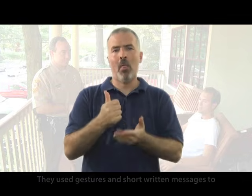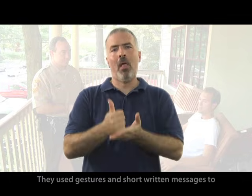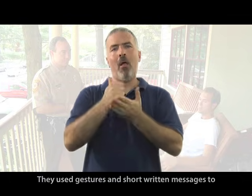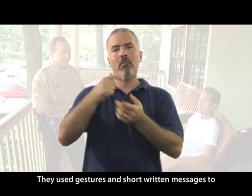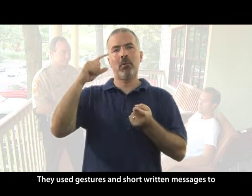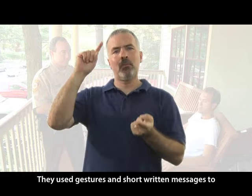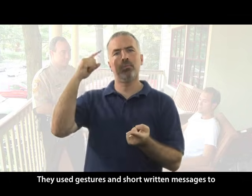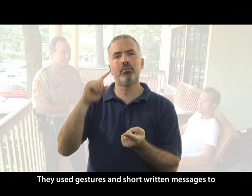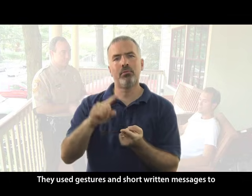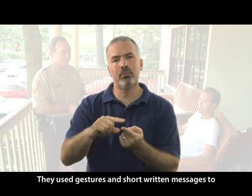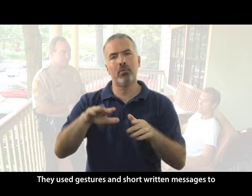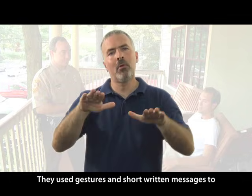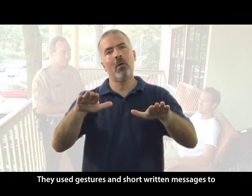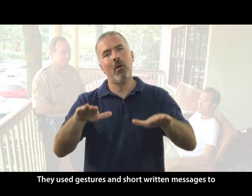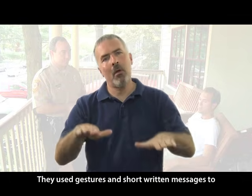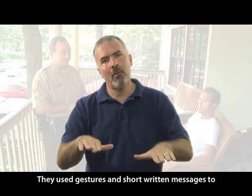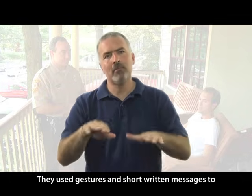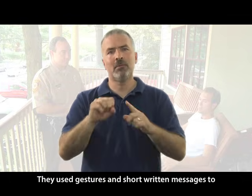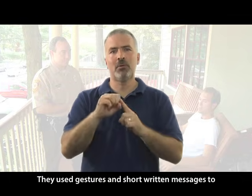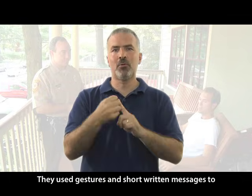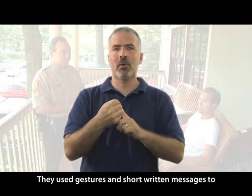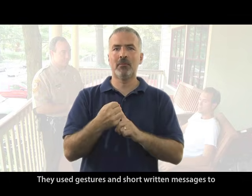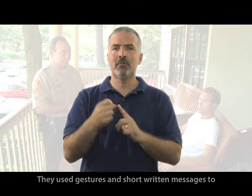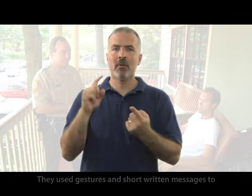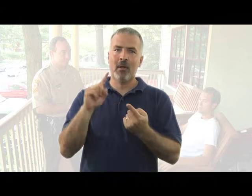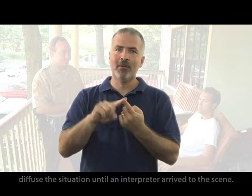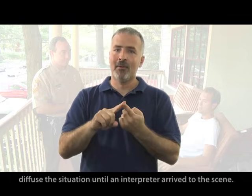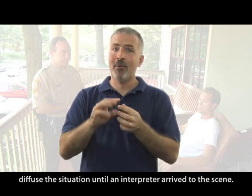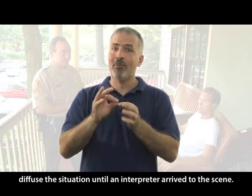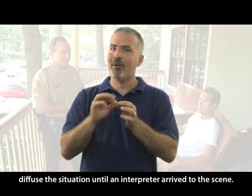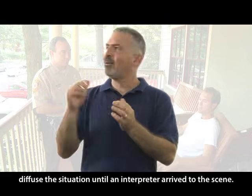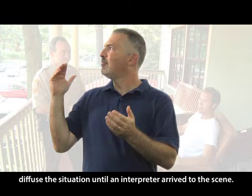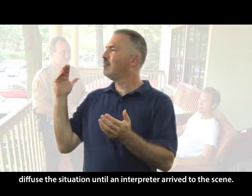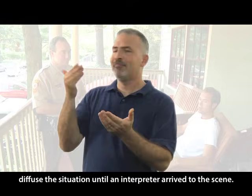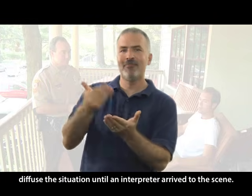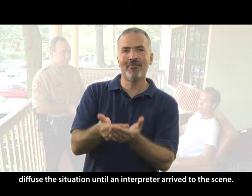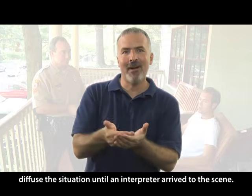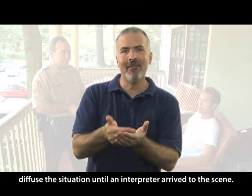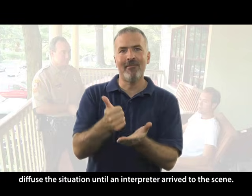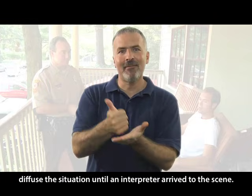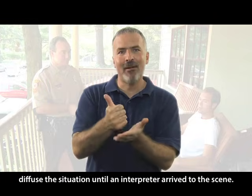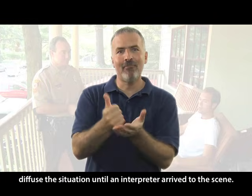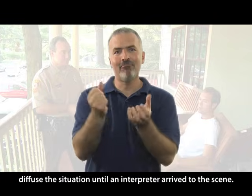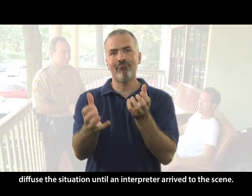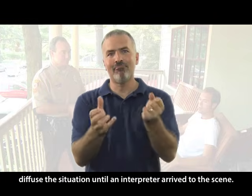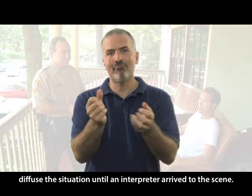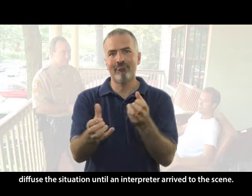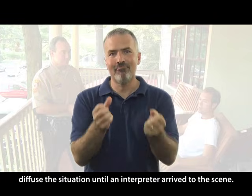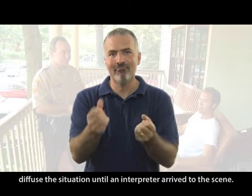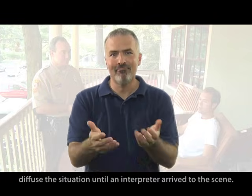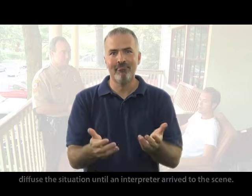They used gestures and short written messages to diffuse the situation until an interpreter arrived to the scene.